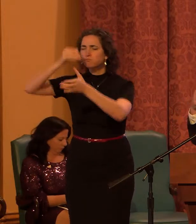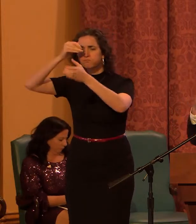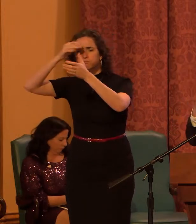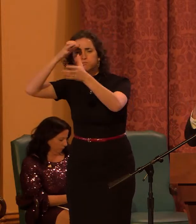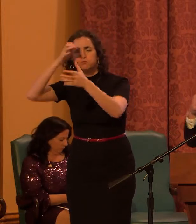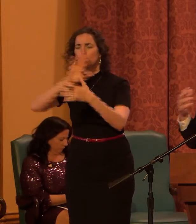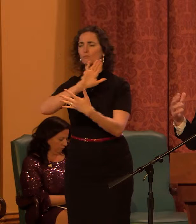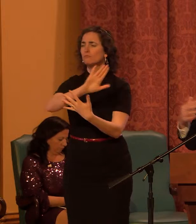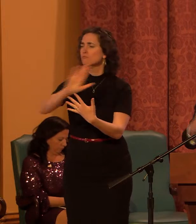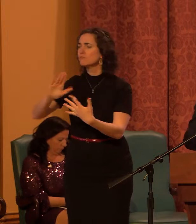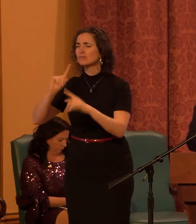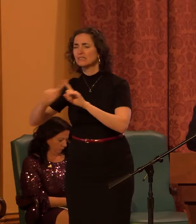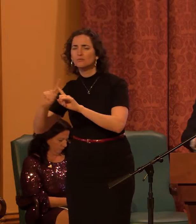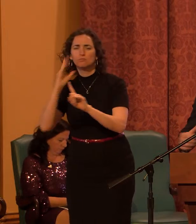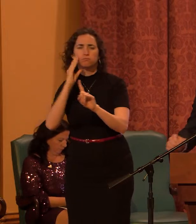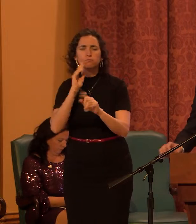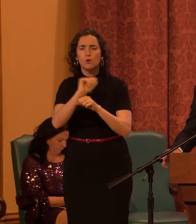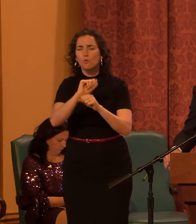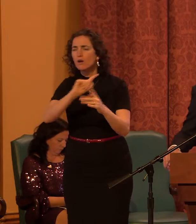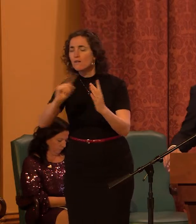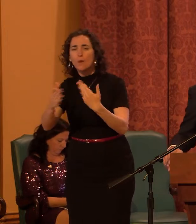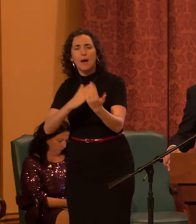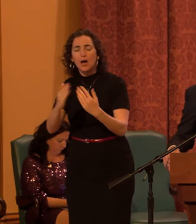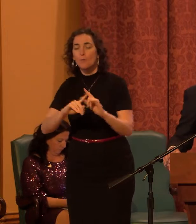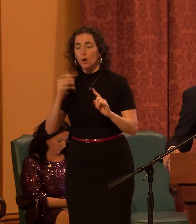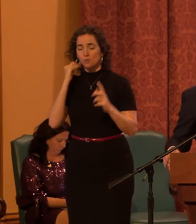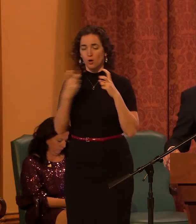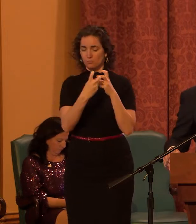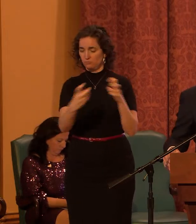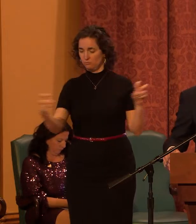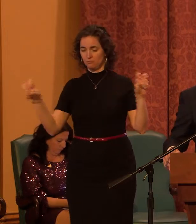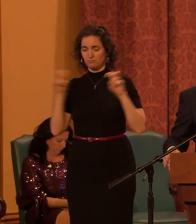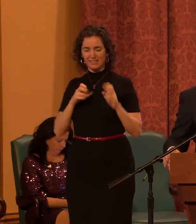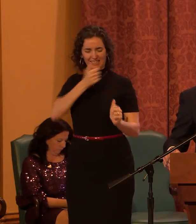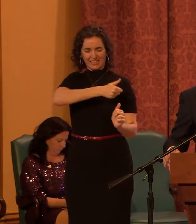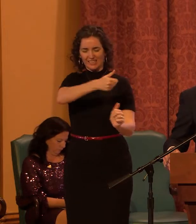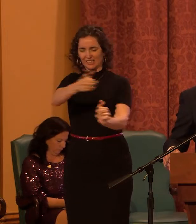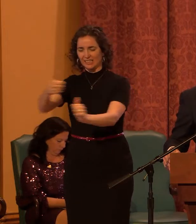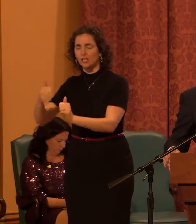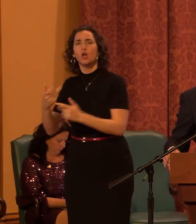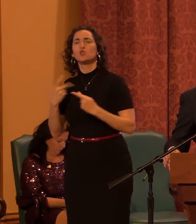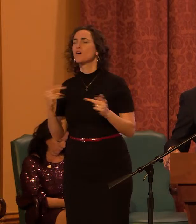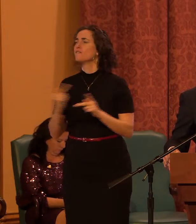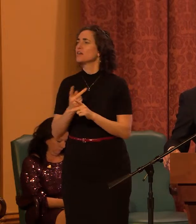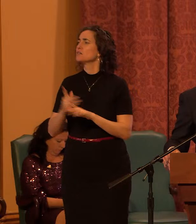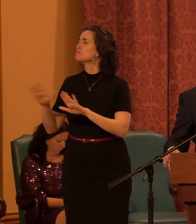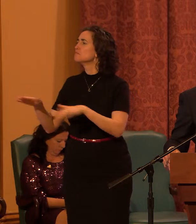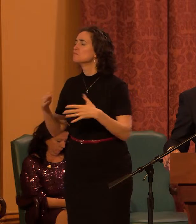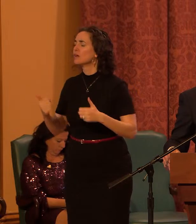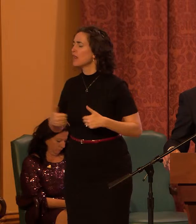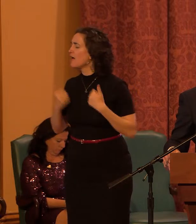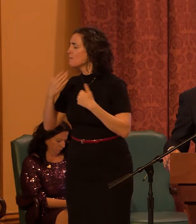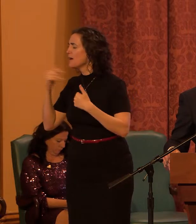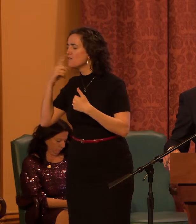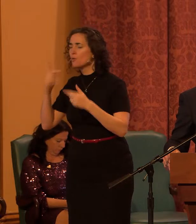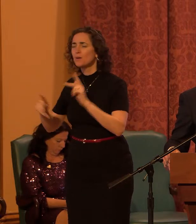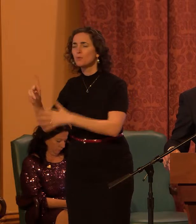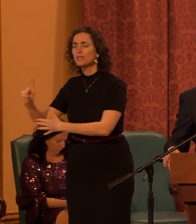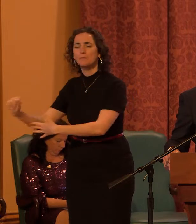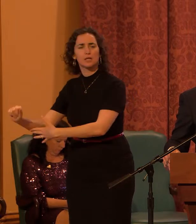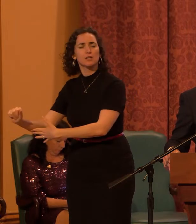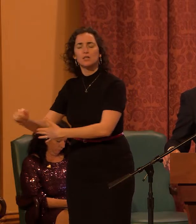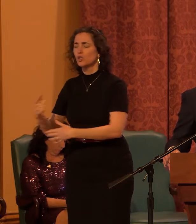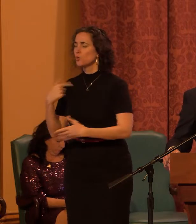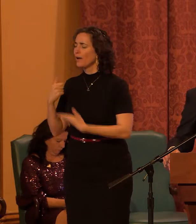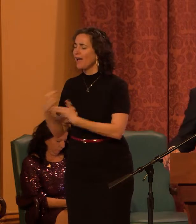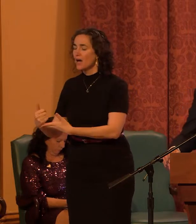what capacity they work, but if everybody's sitting around the table trying to figure out how to make life better for those with